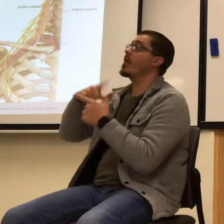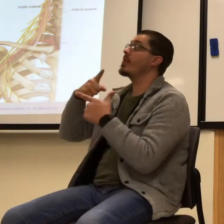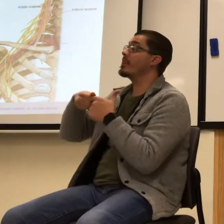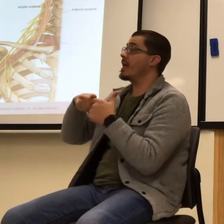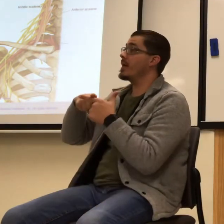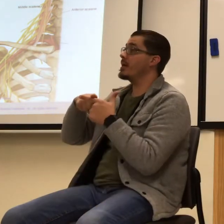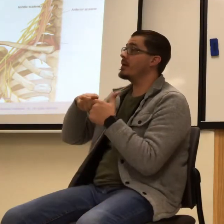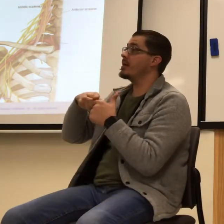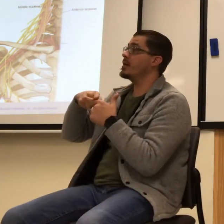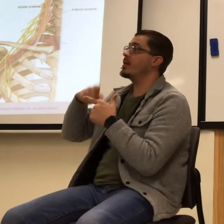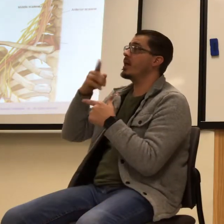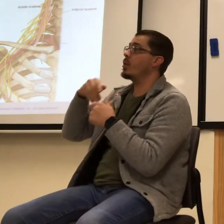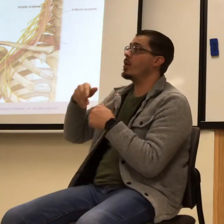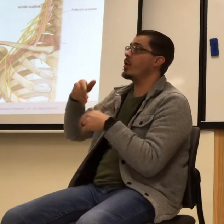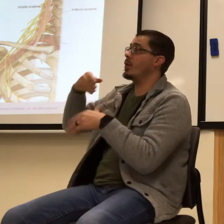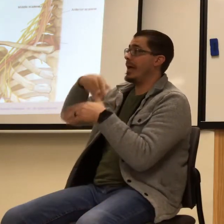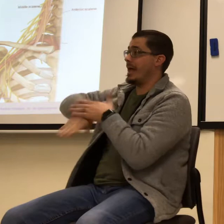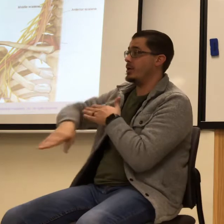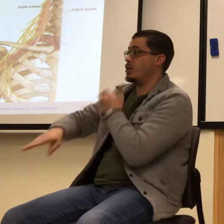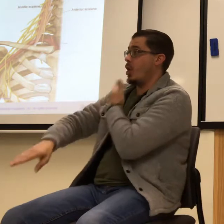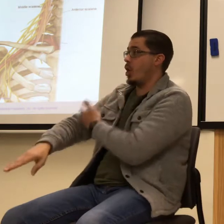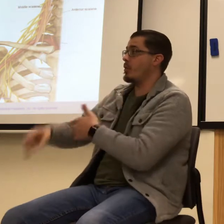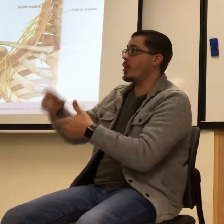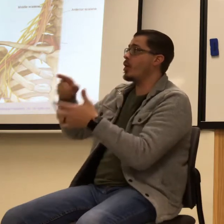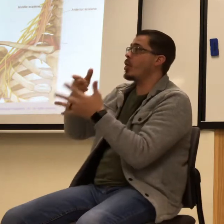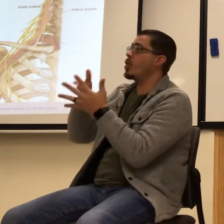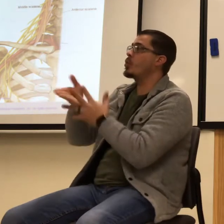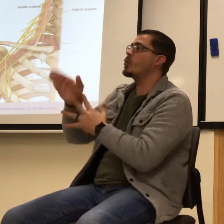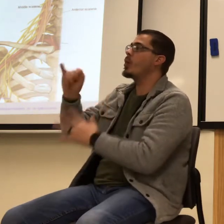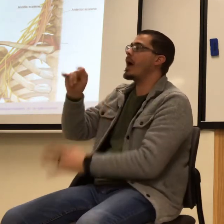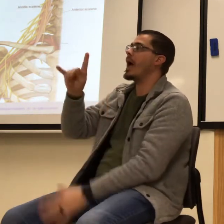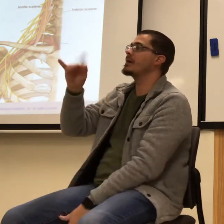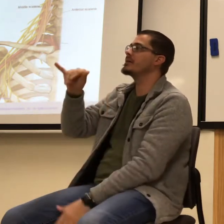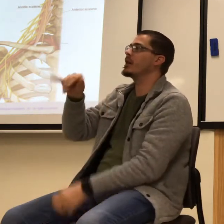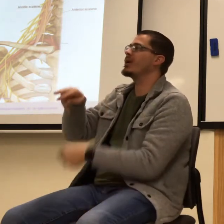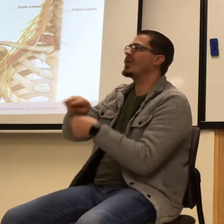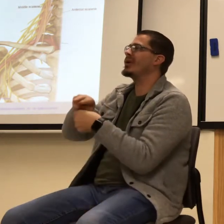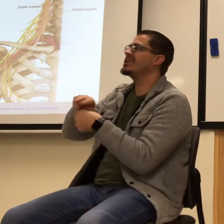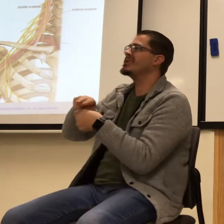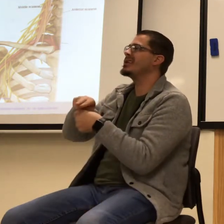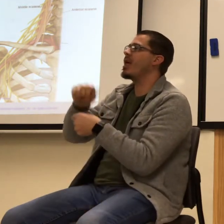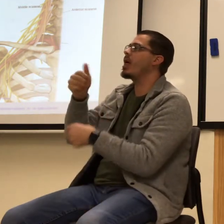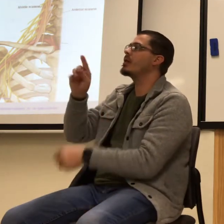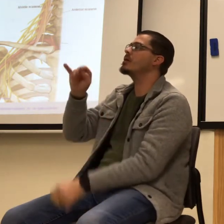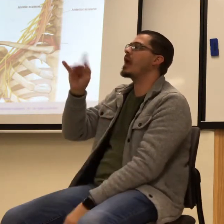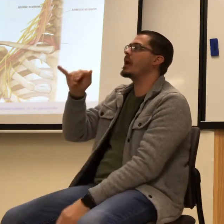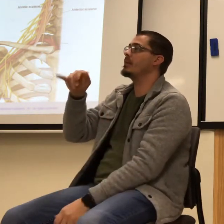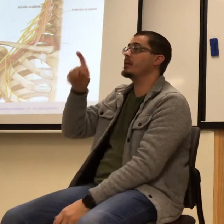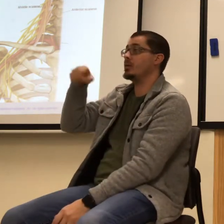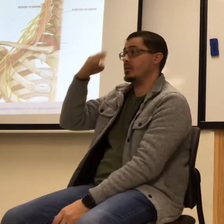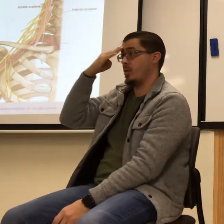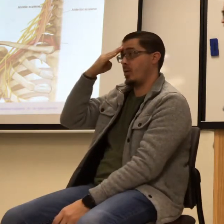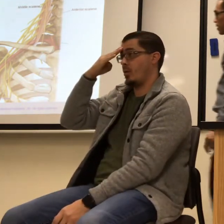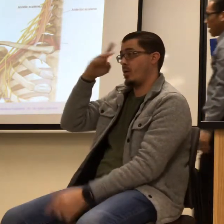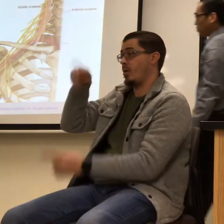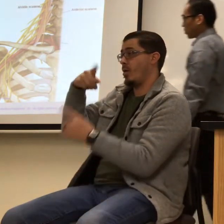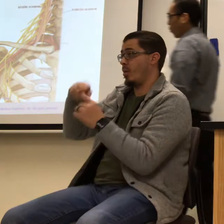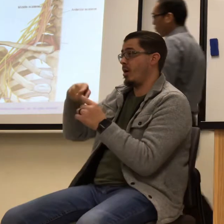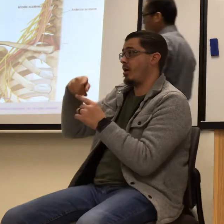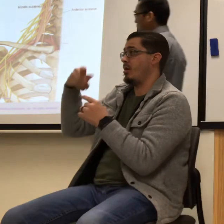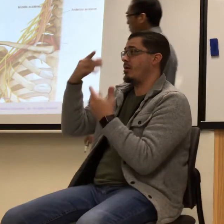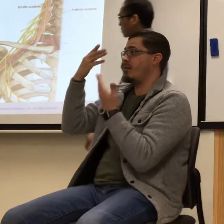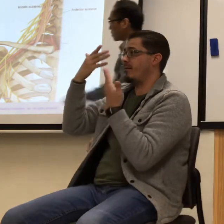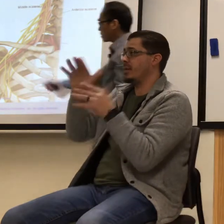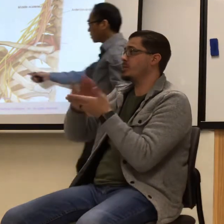actually enters the arm by going through the axillary region. And the other anatomy I want you to know is, by the time you get down